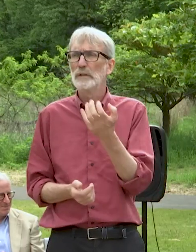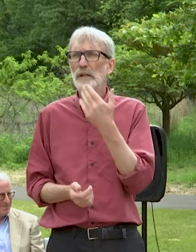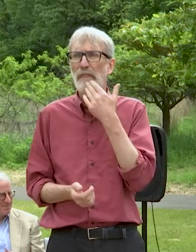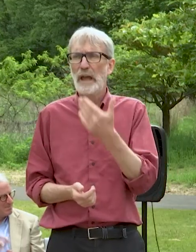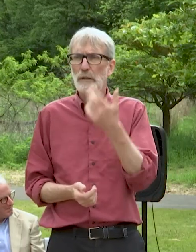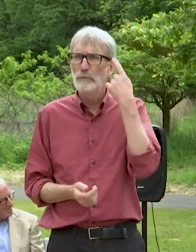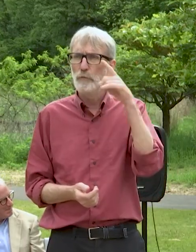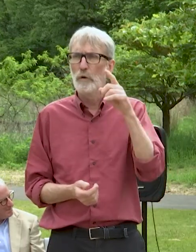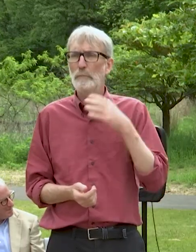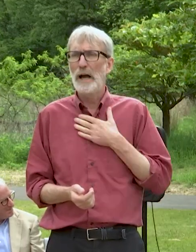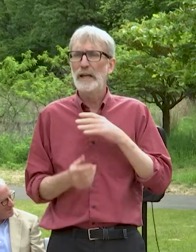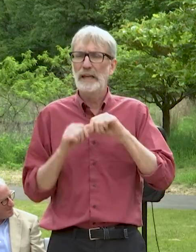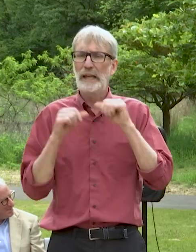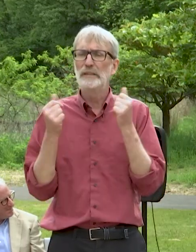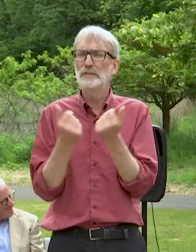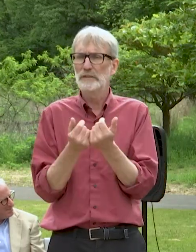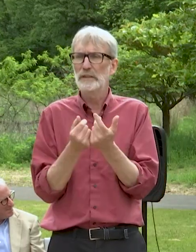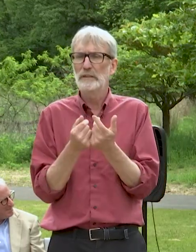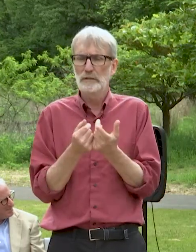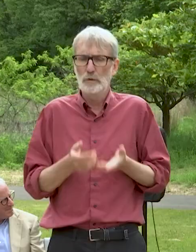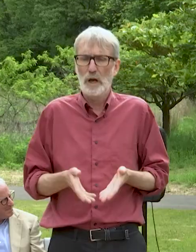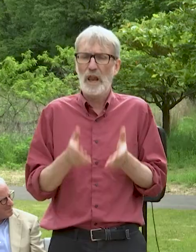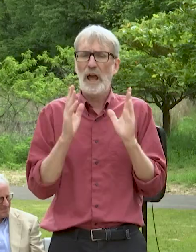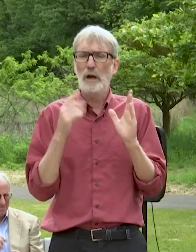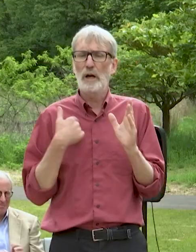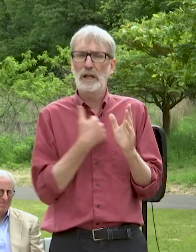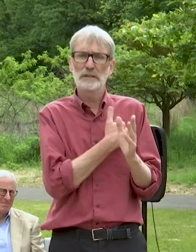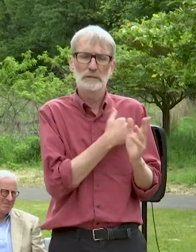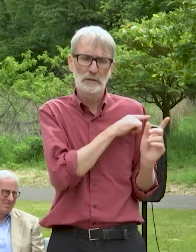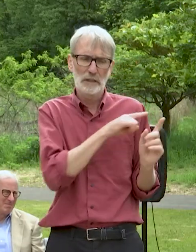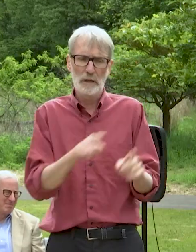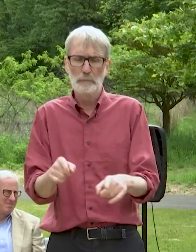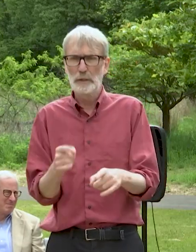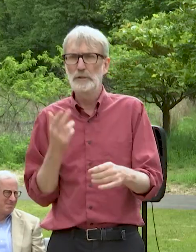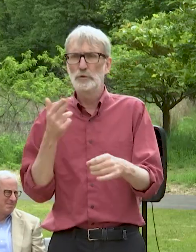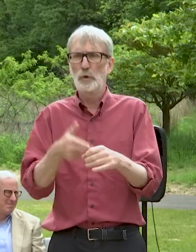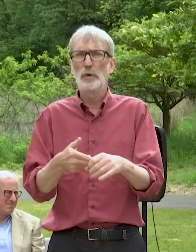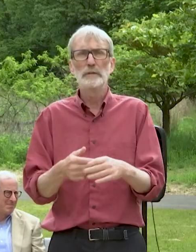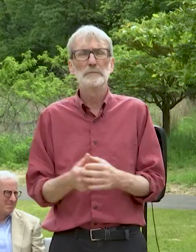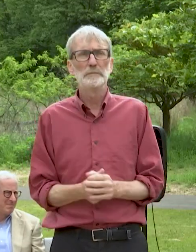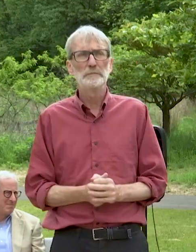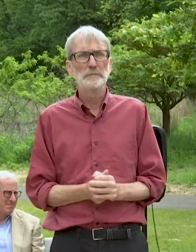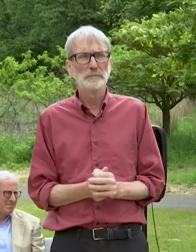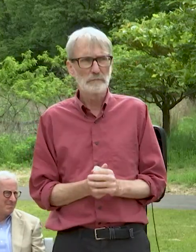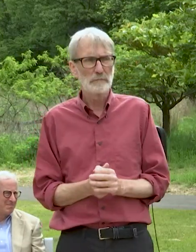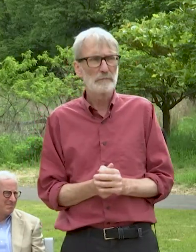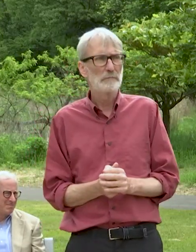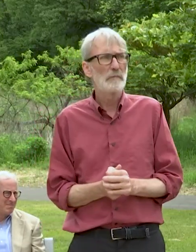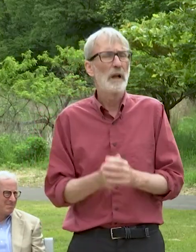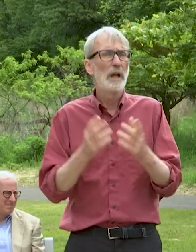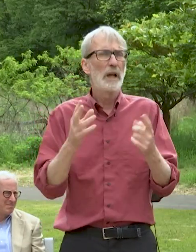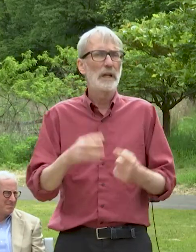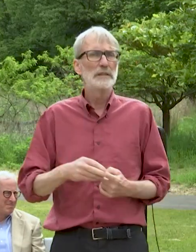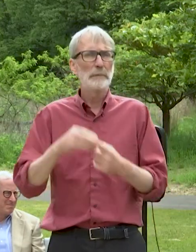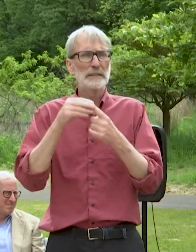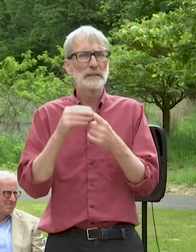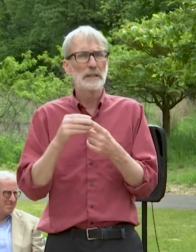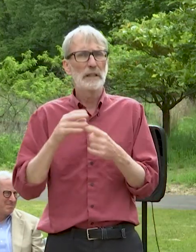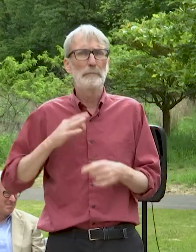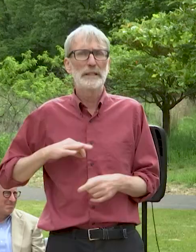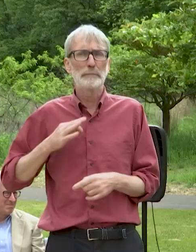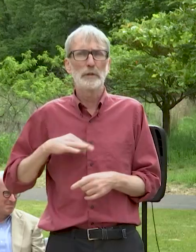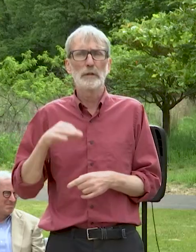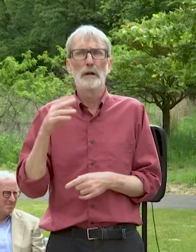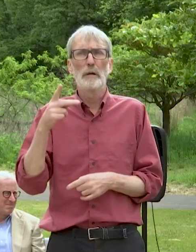our agency for including us on this momentous occasion. We want to thank you, in particular, Pittsburgh